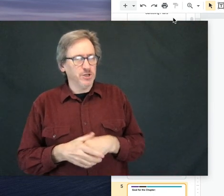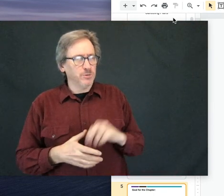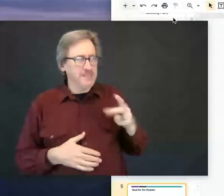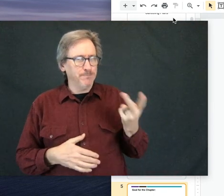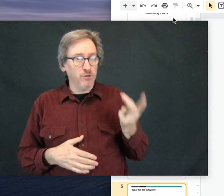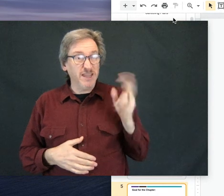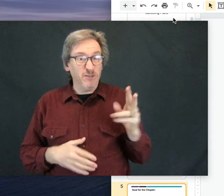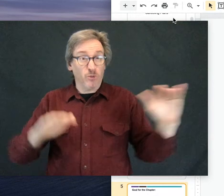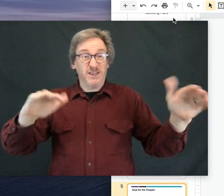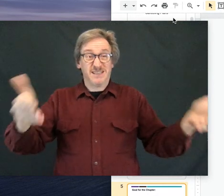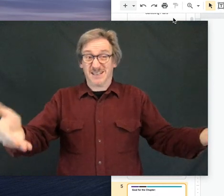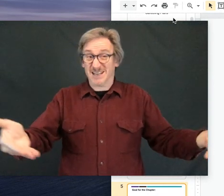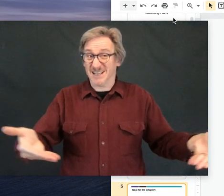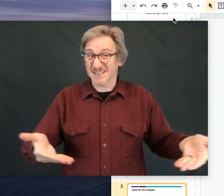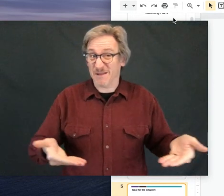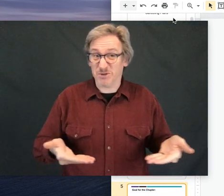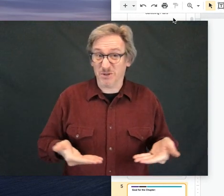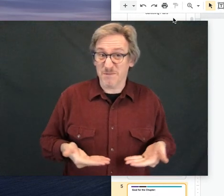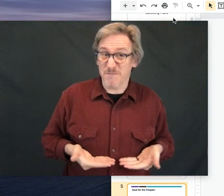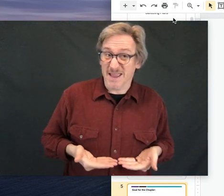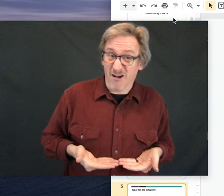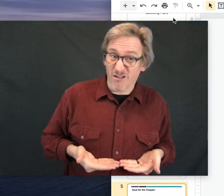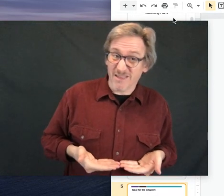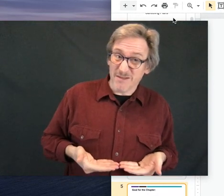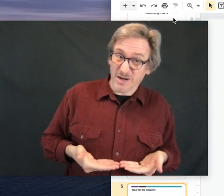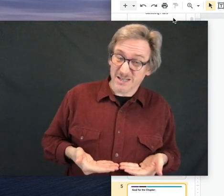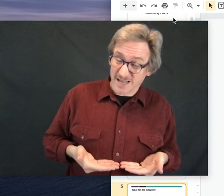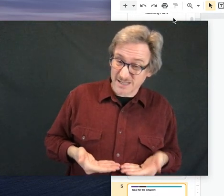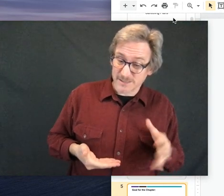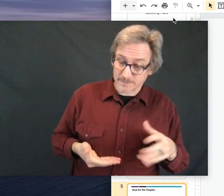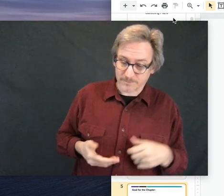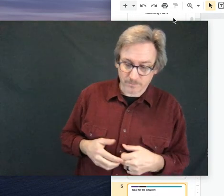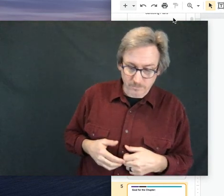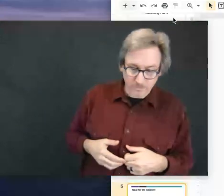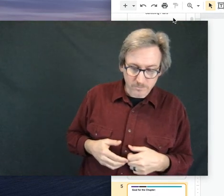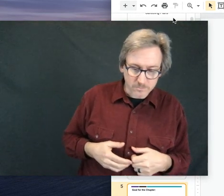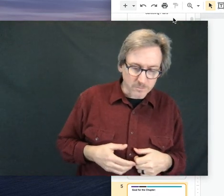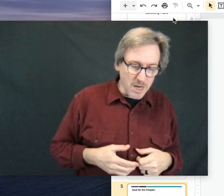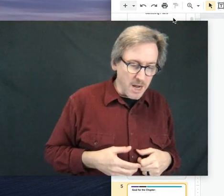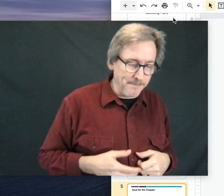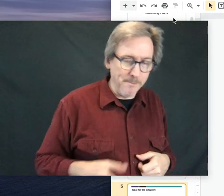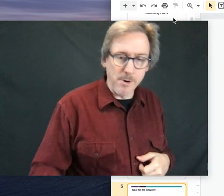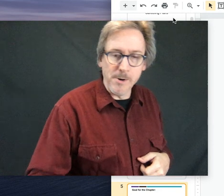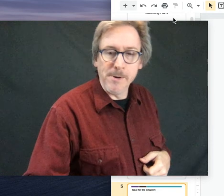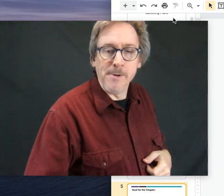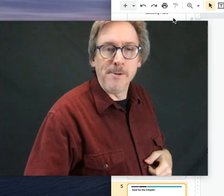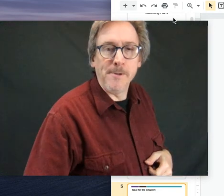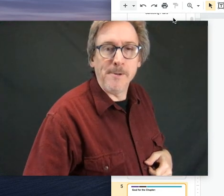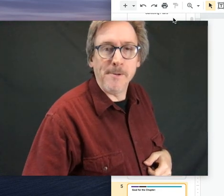So you will see both, even though this doesn't conceptually make all that much sense.